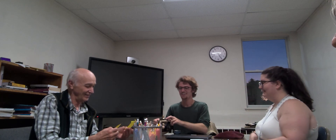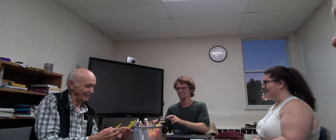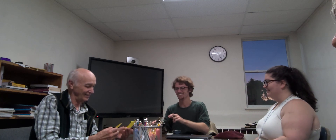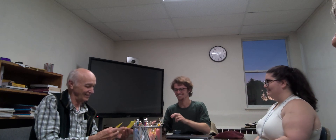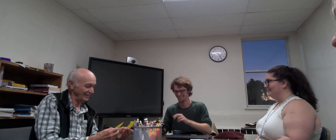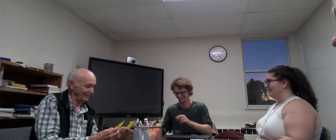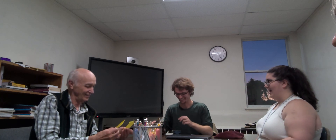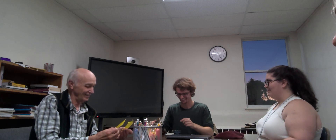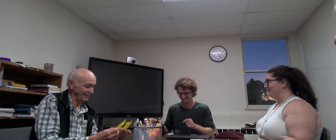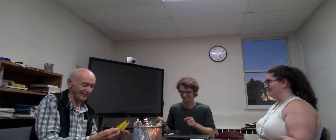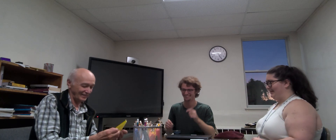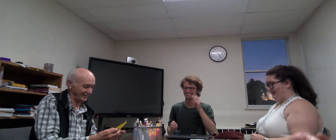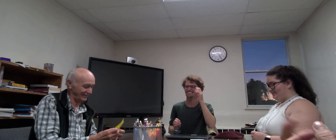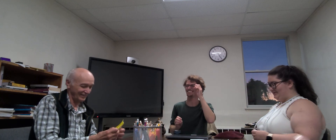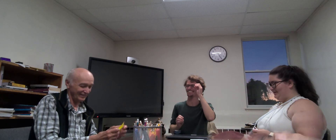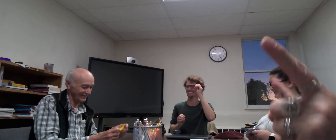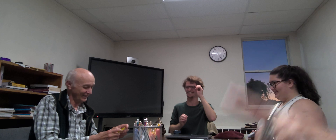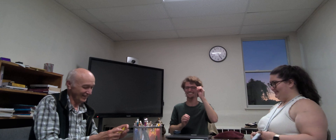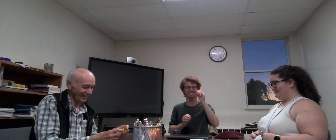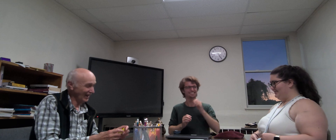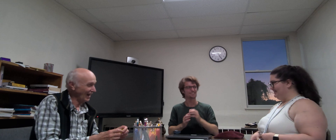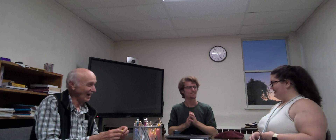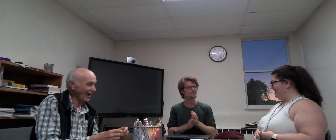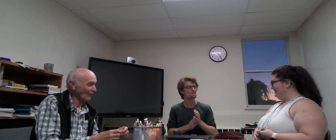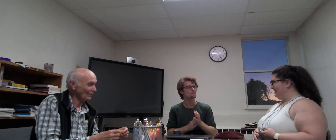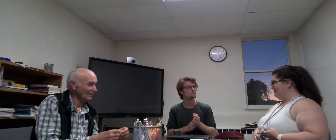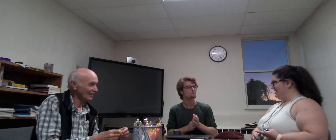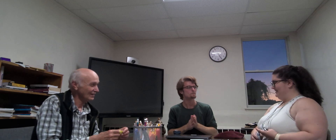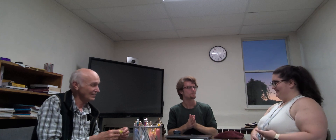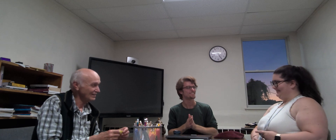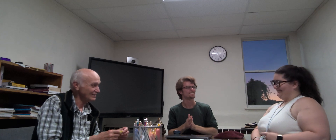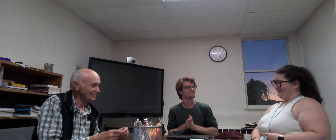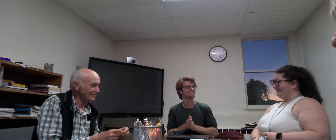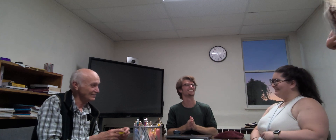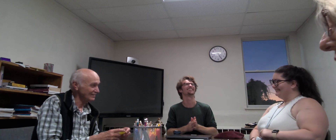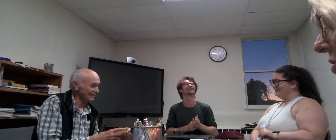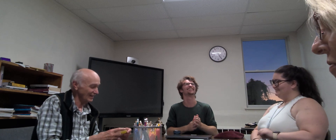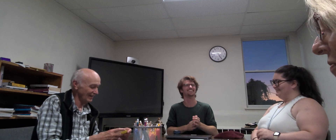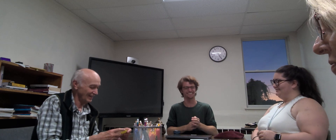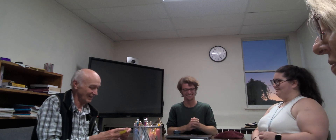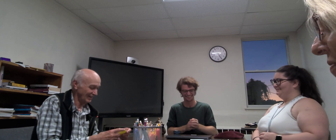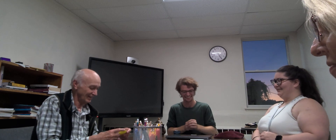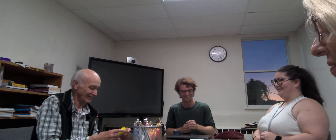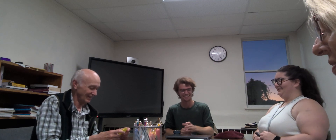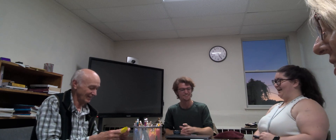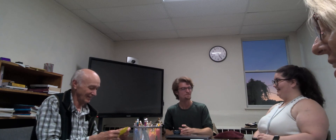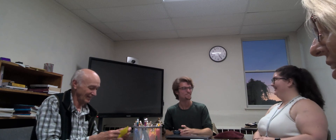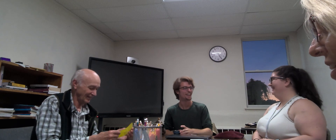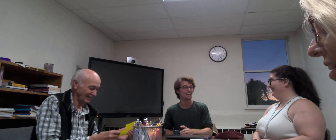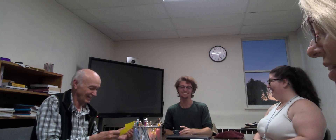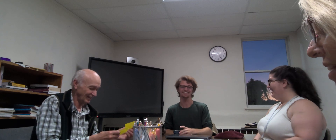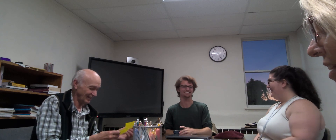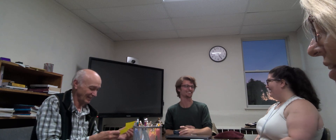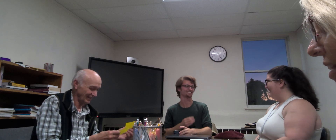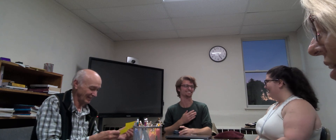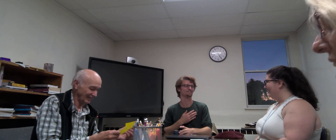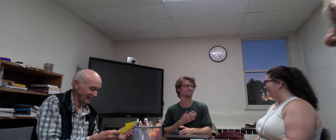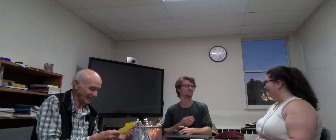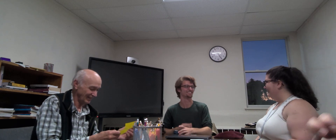Okay, we got I would not think that a doctor would give someone, that. I don't know. It's not a doctor, it's me prescribing